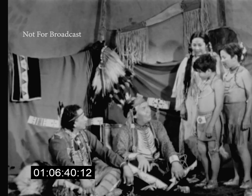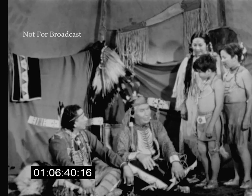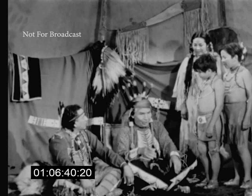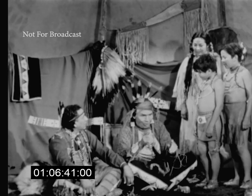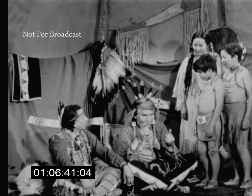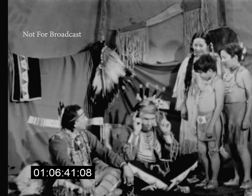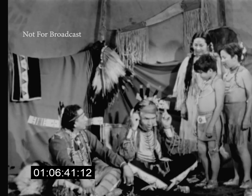the